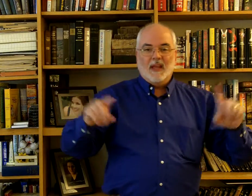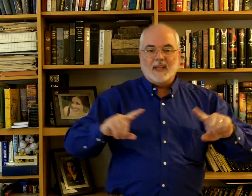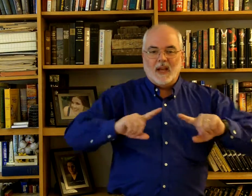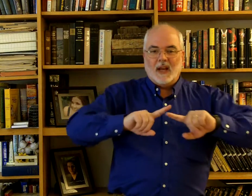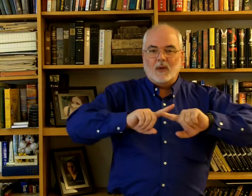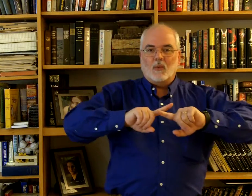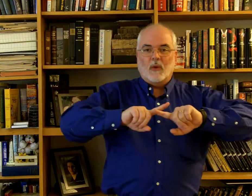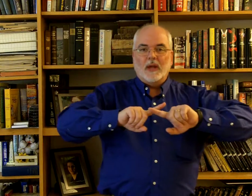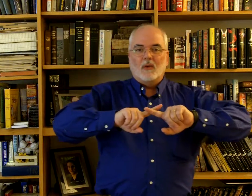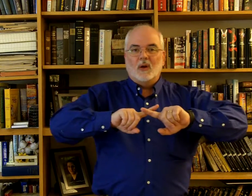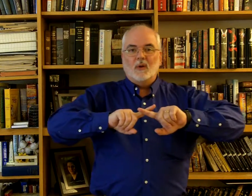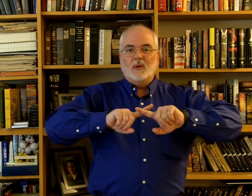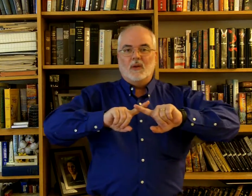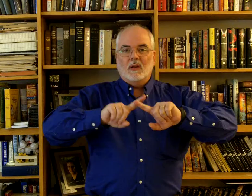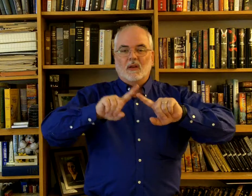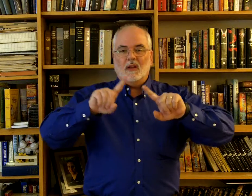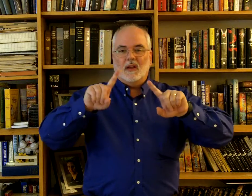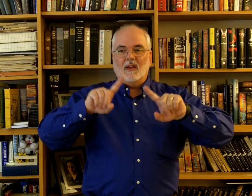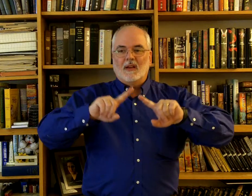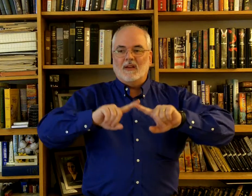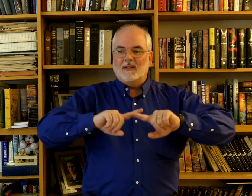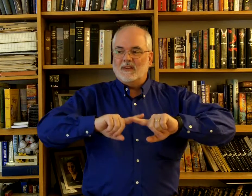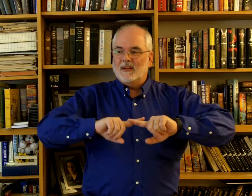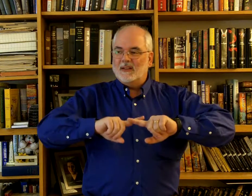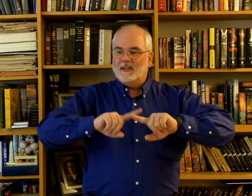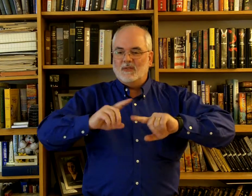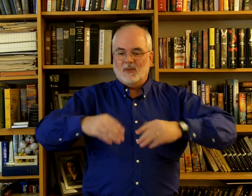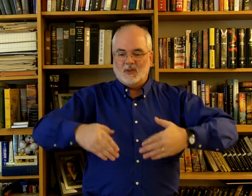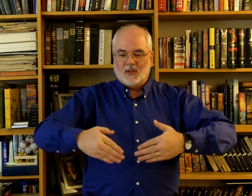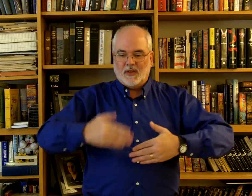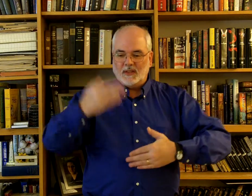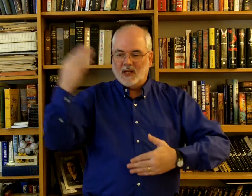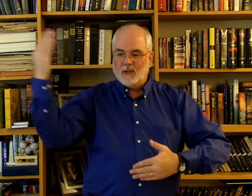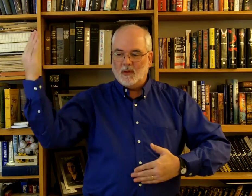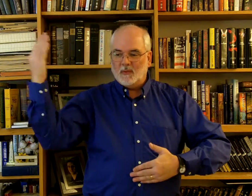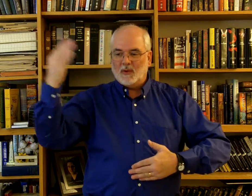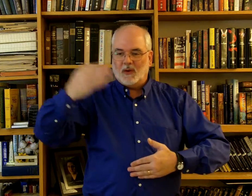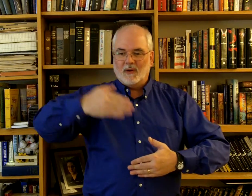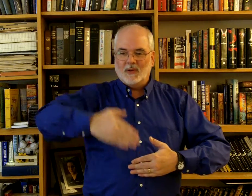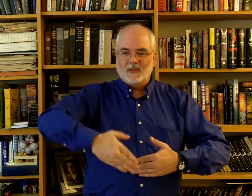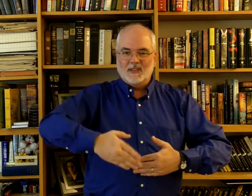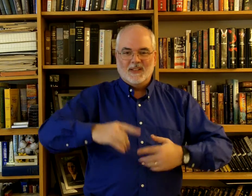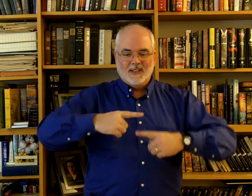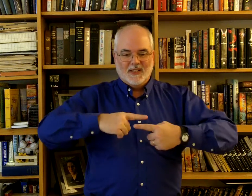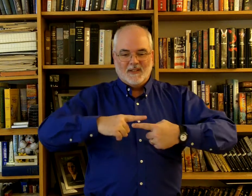kind of like railroad, the little things that come up on the railroad,